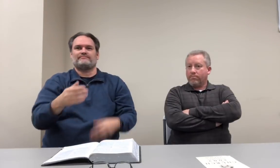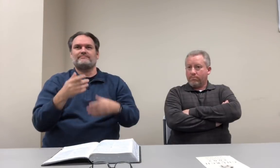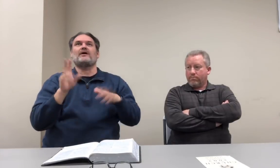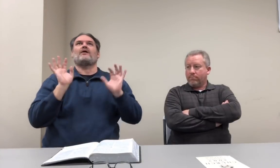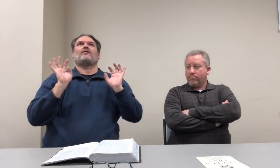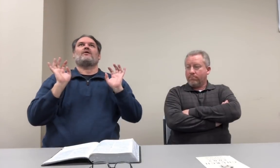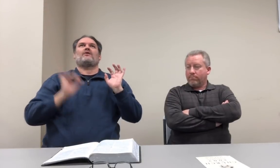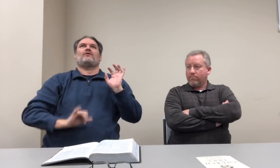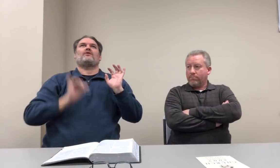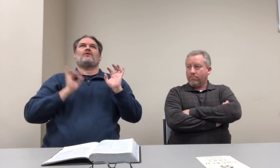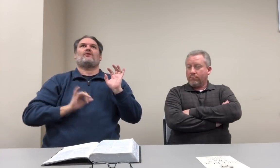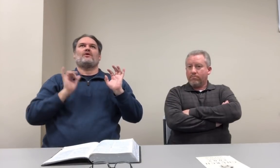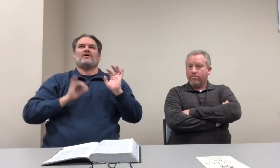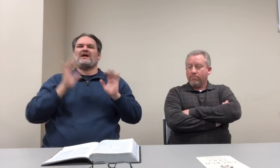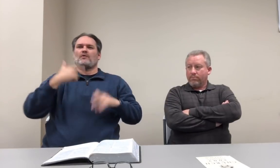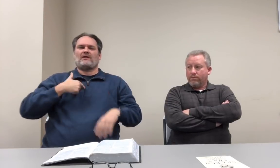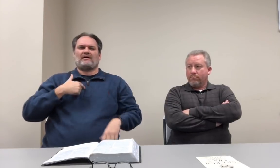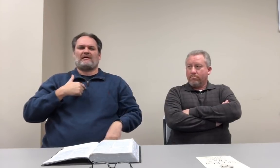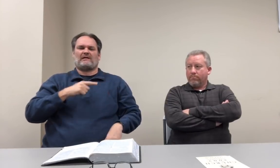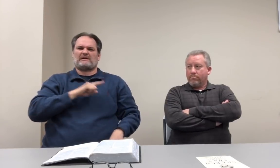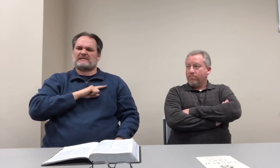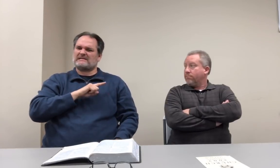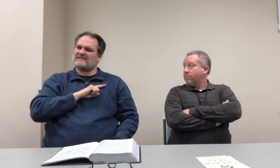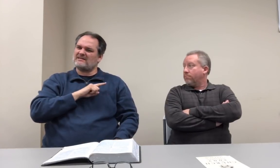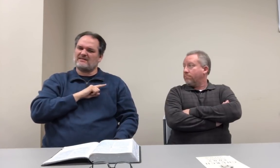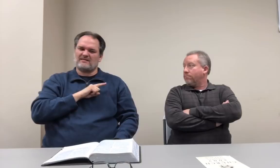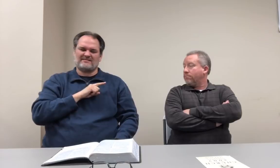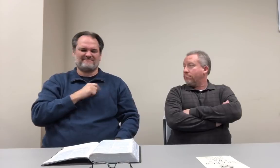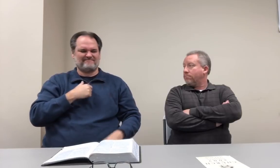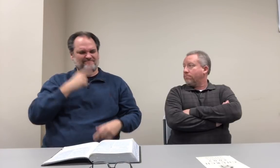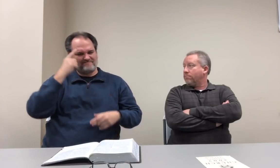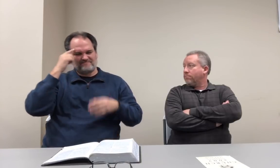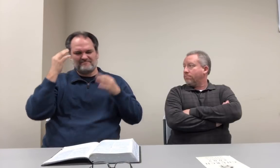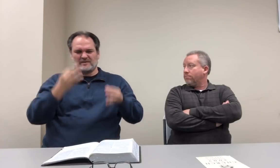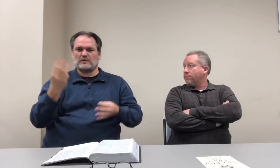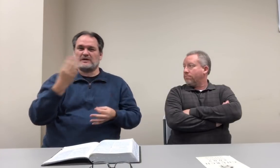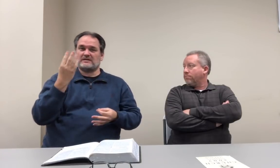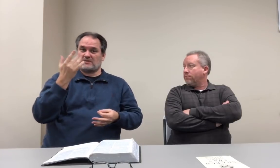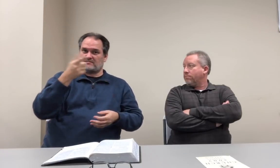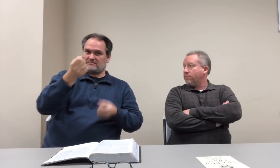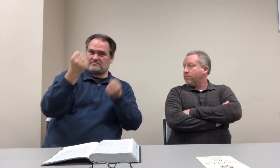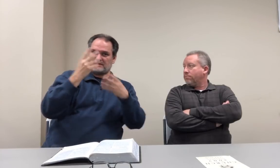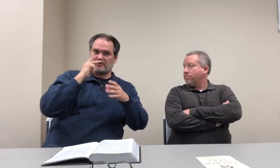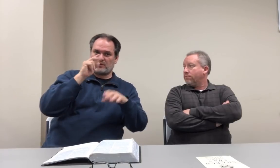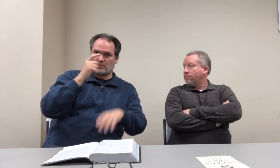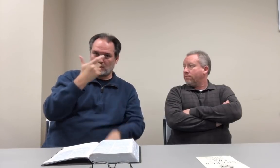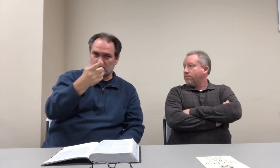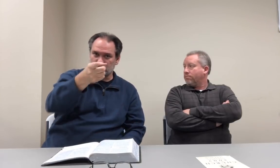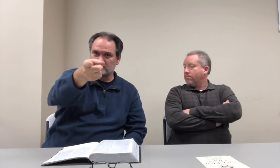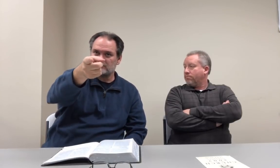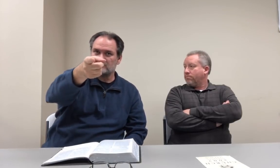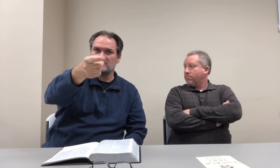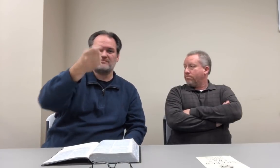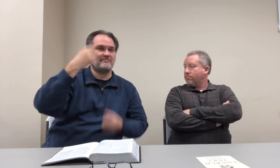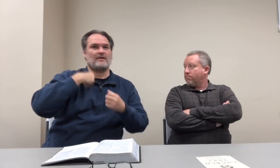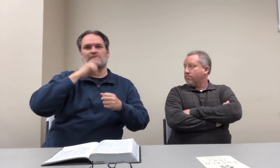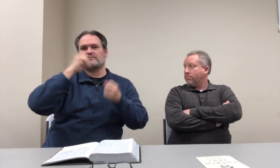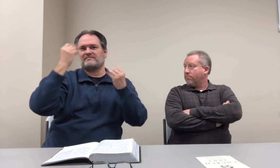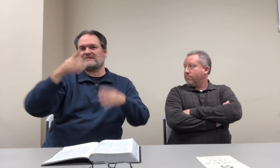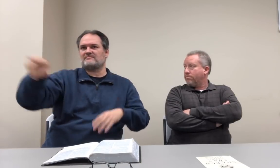don't. We stay in the way. Let it not be said of us. The only way to overcome the change and